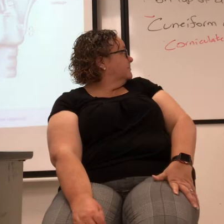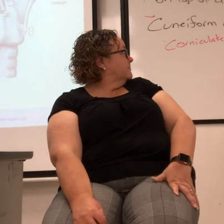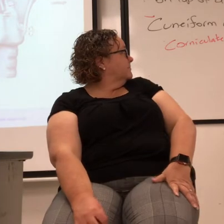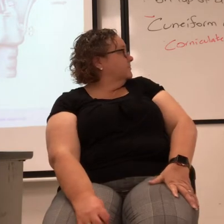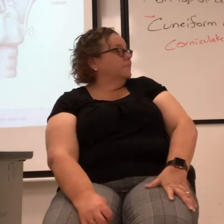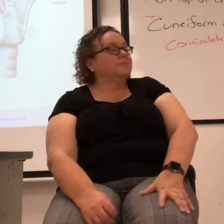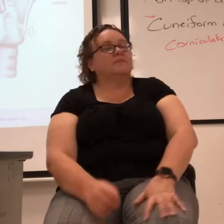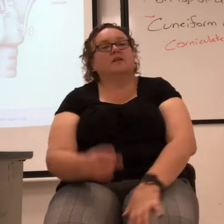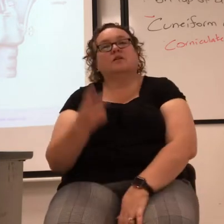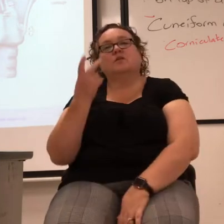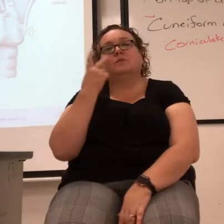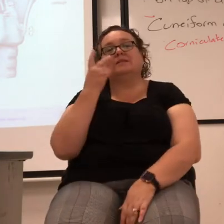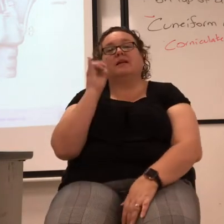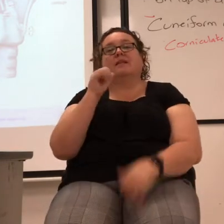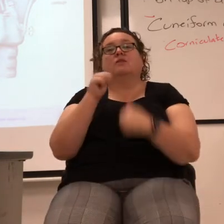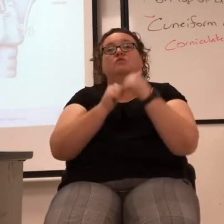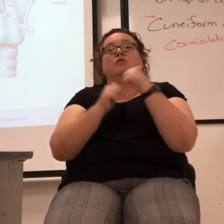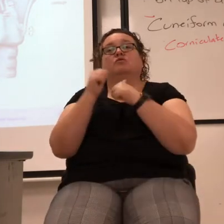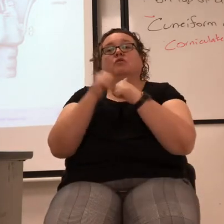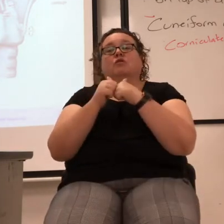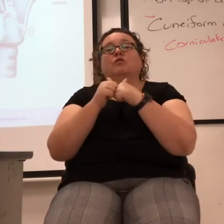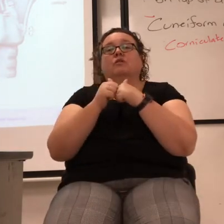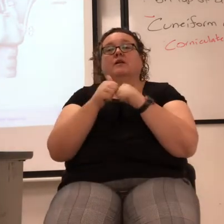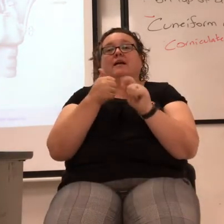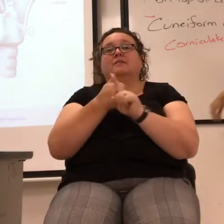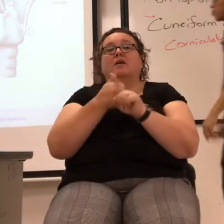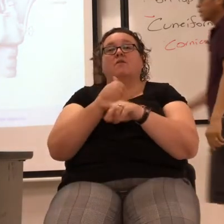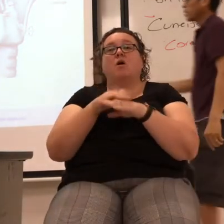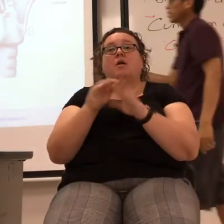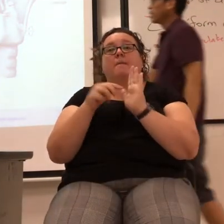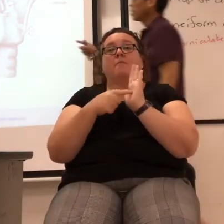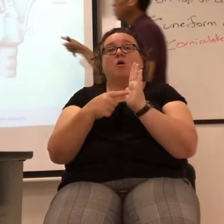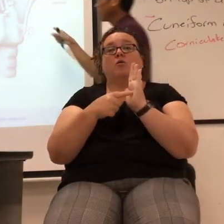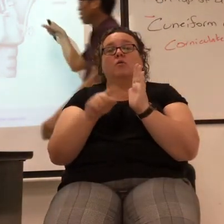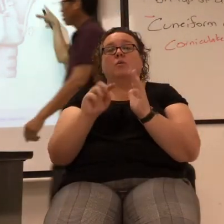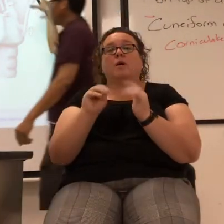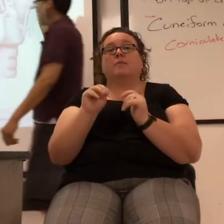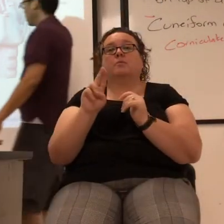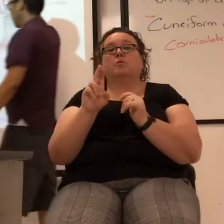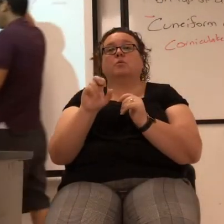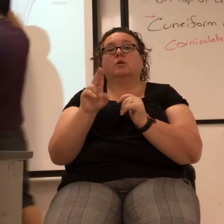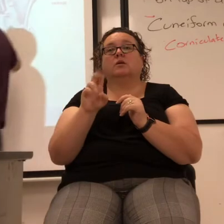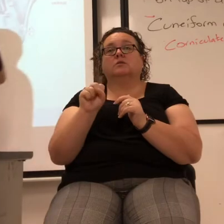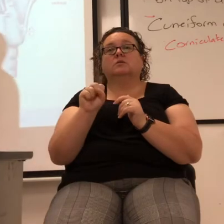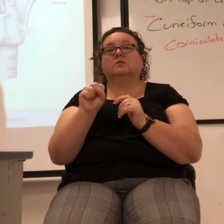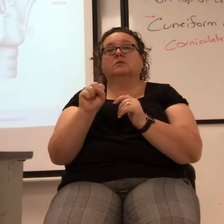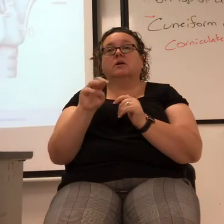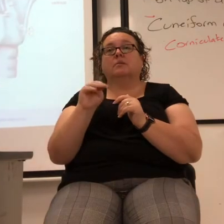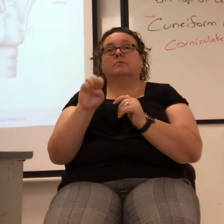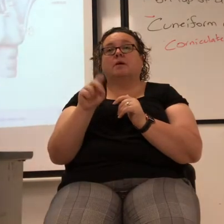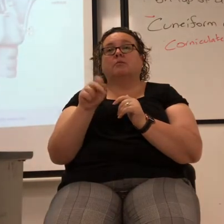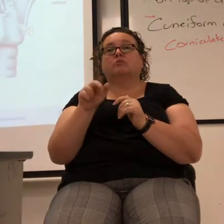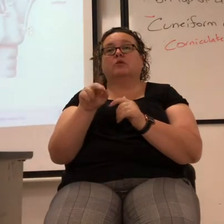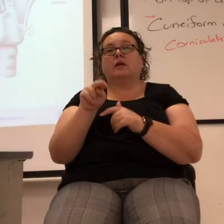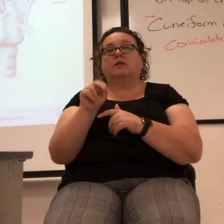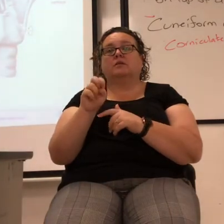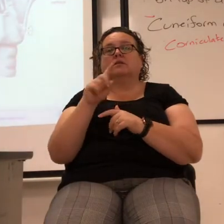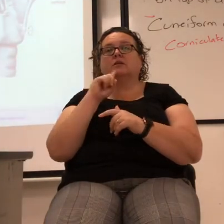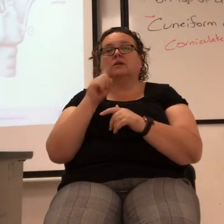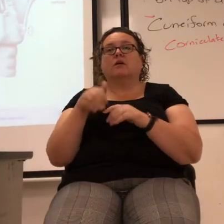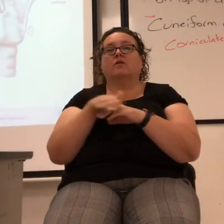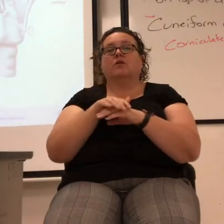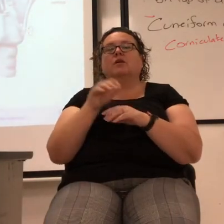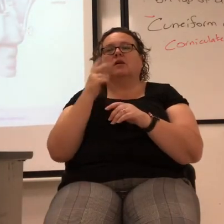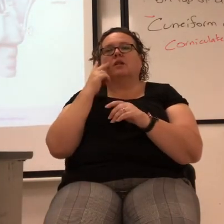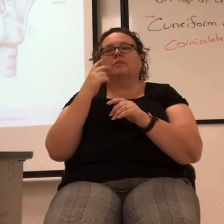You can see those structures on models where they put the mucous membrane. They kind of drape it over the laryngeal cartilages. So let